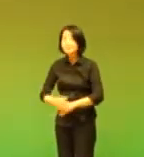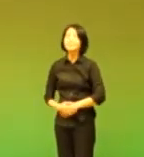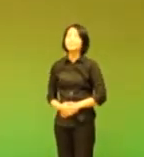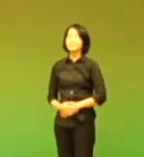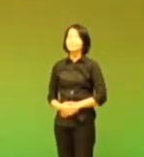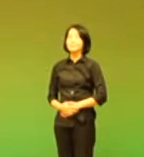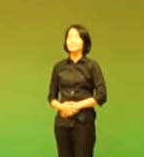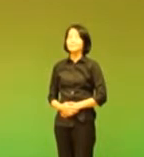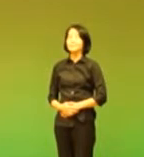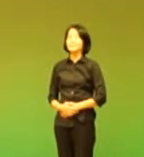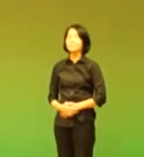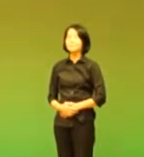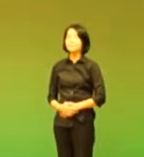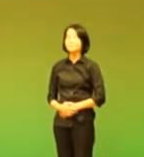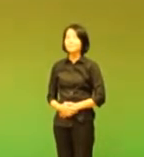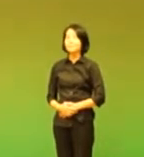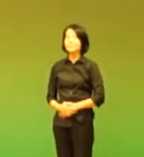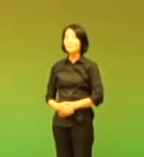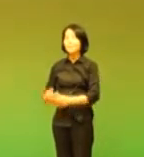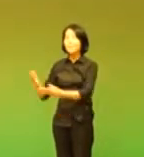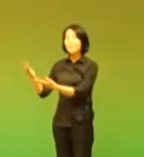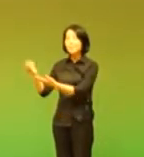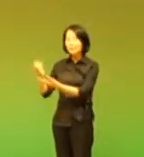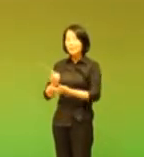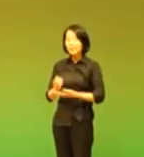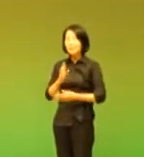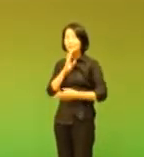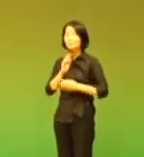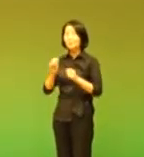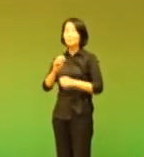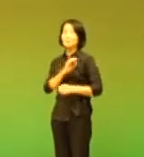and kindness of the organizing committee for inviting me.